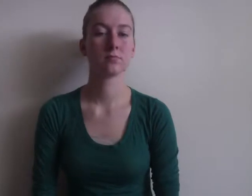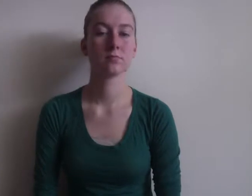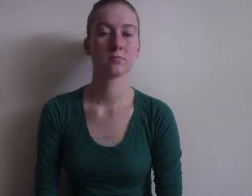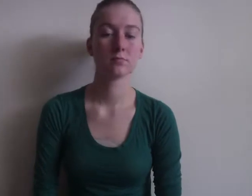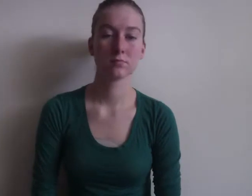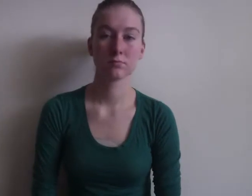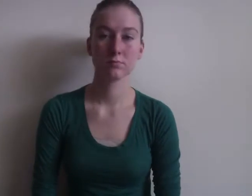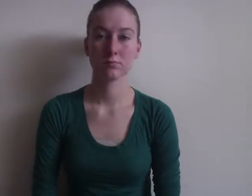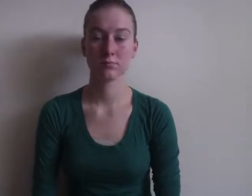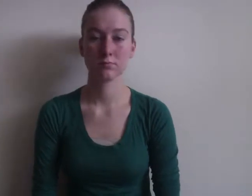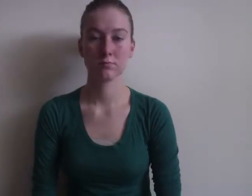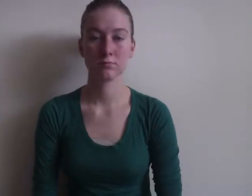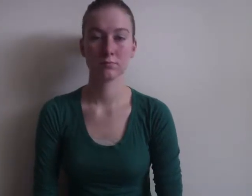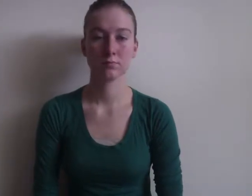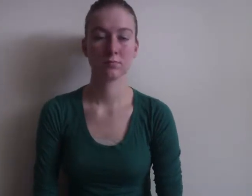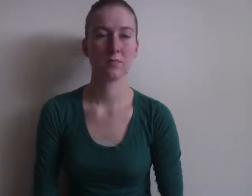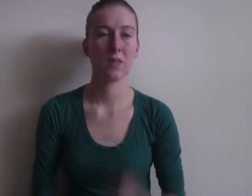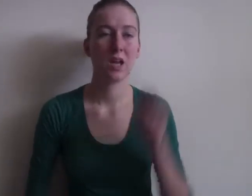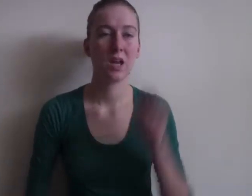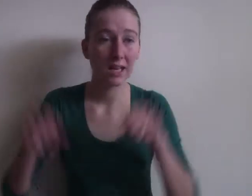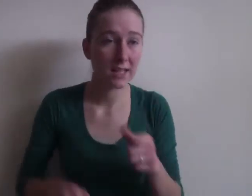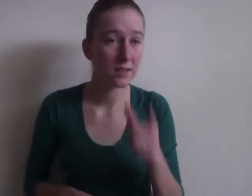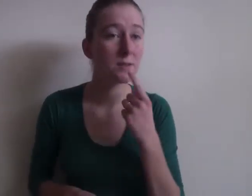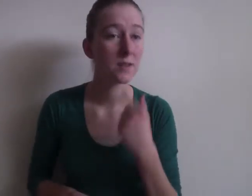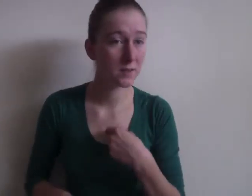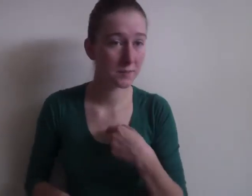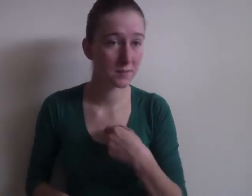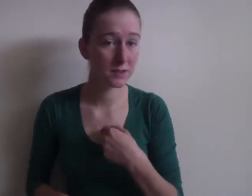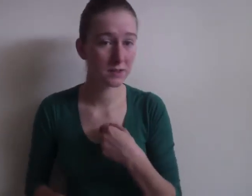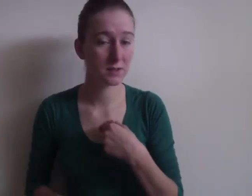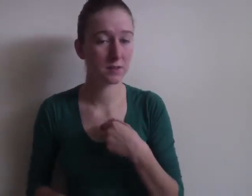Can you tell me, what is this a picture of?